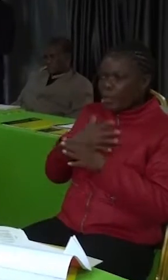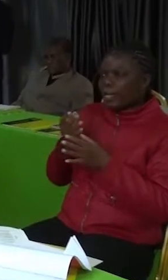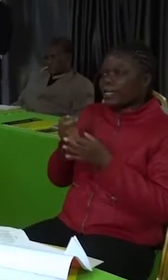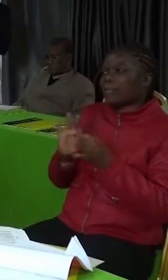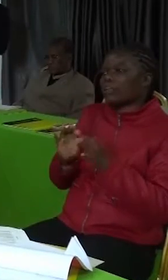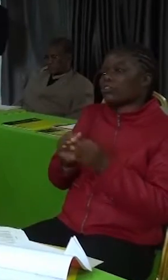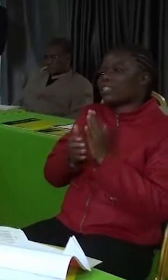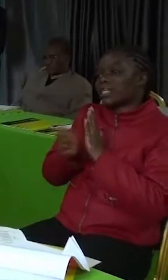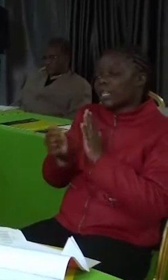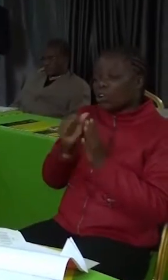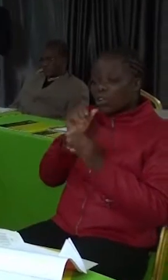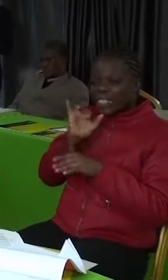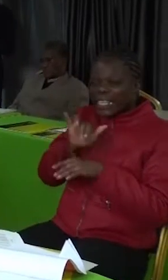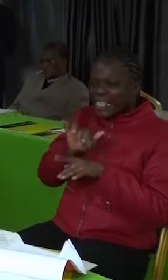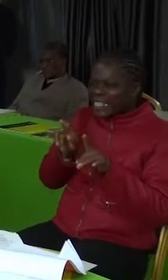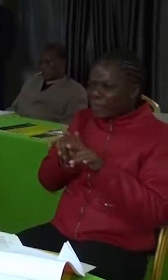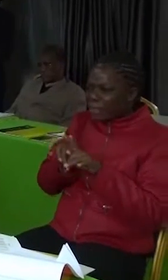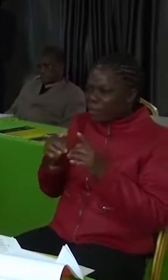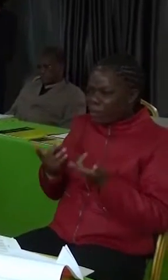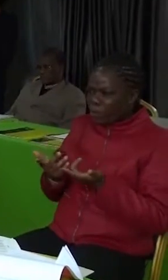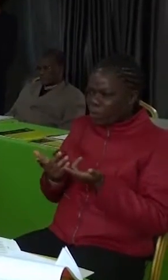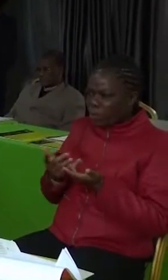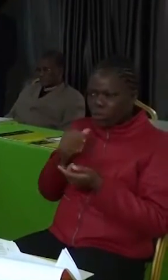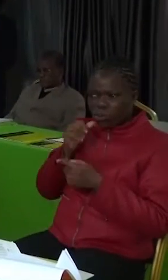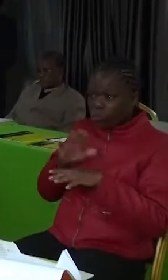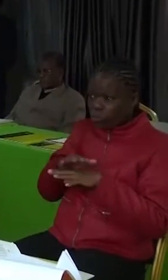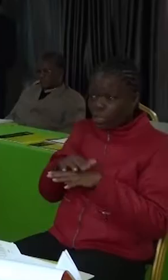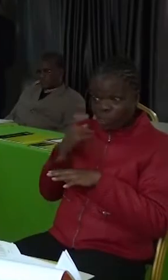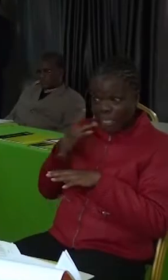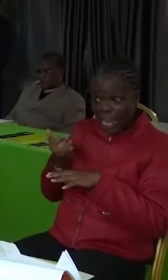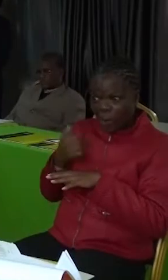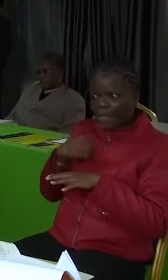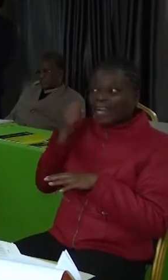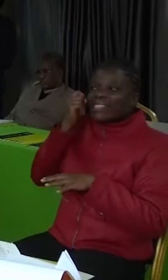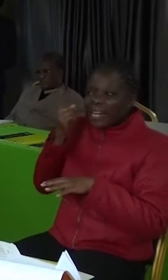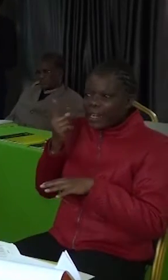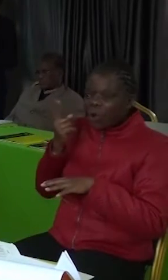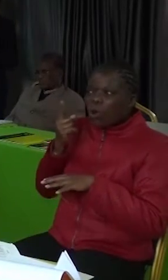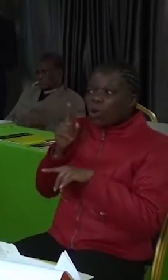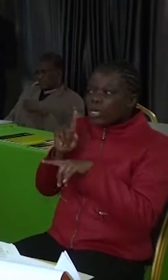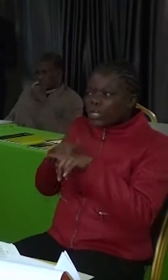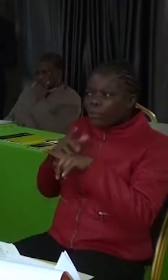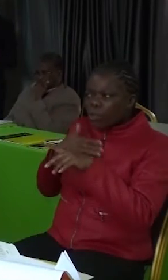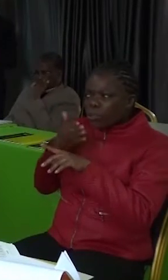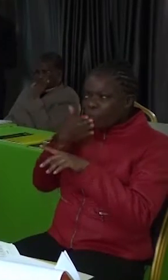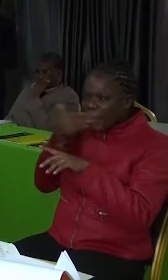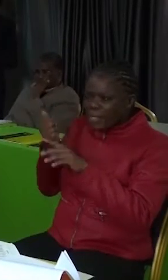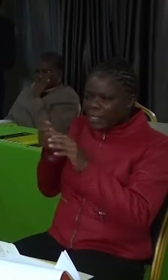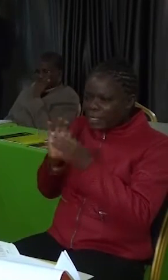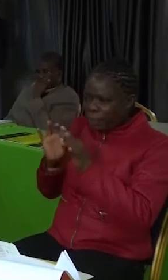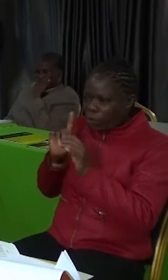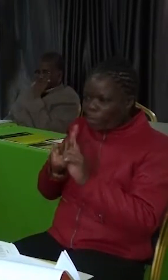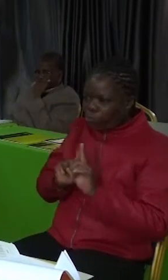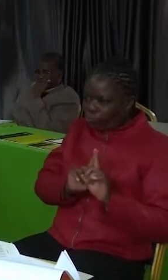experiences around whatever is being taught. Then a list of recommended resources that can also, people can also go back to